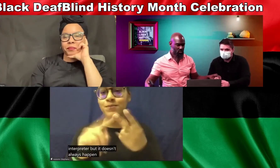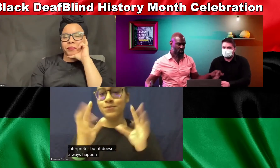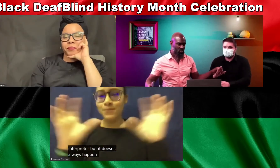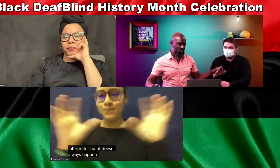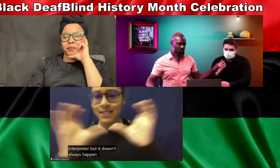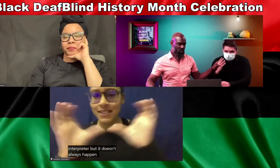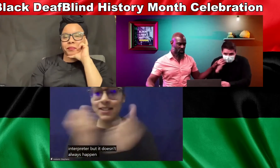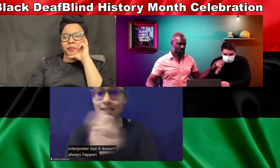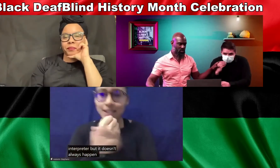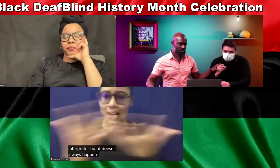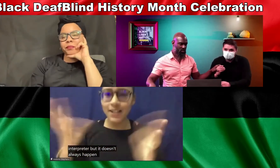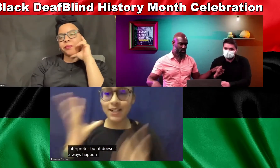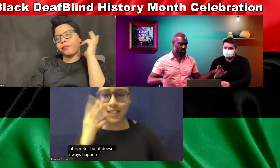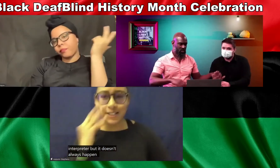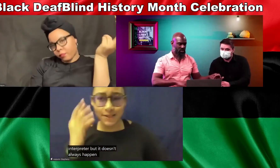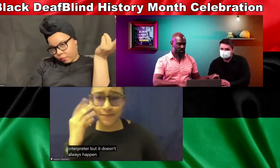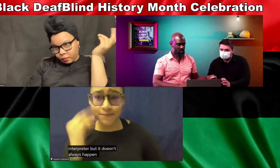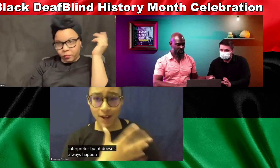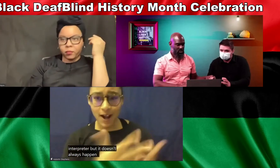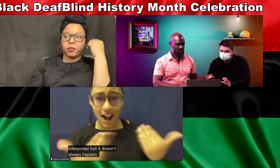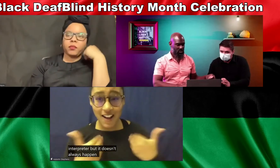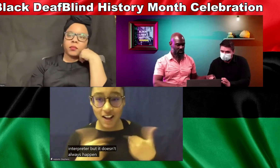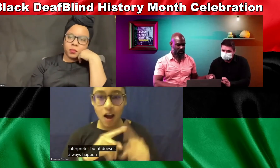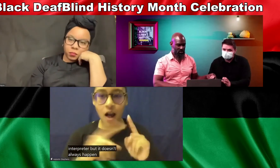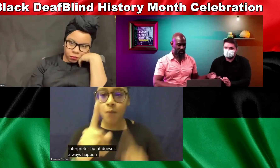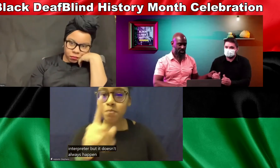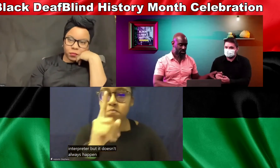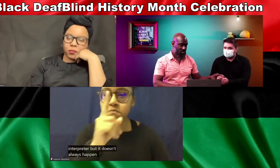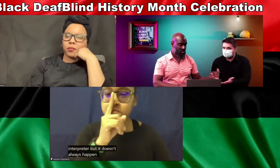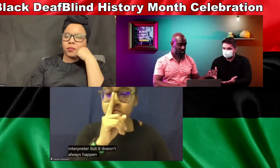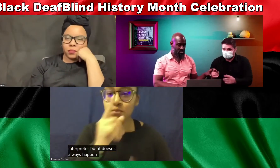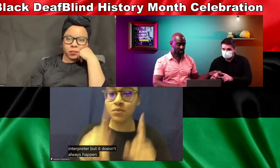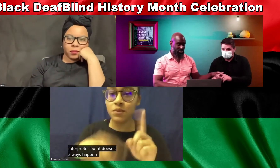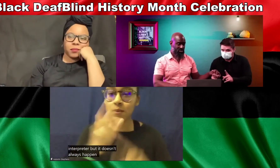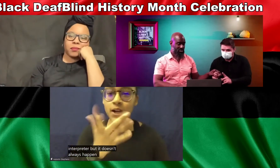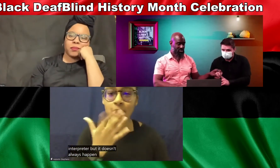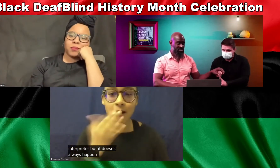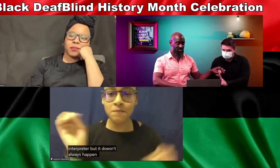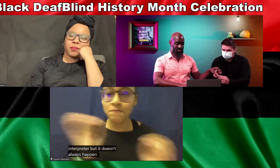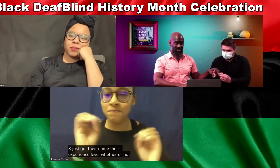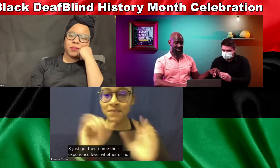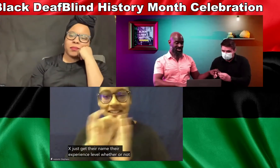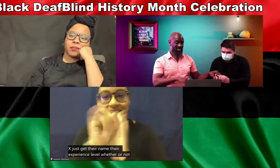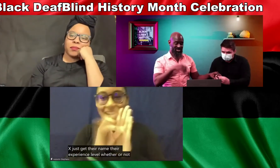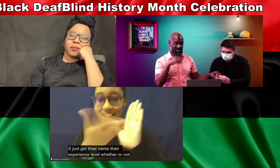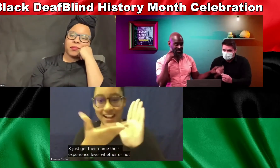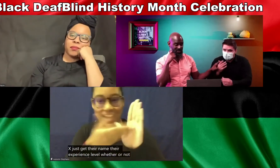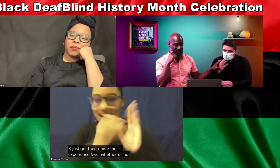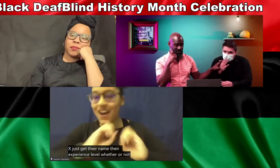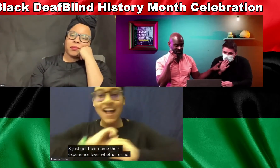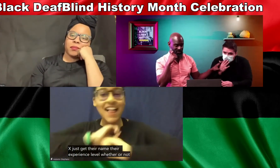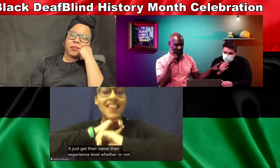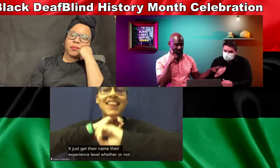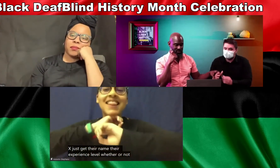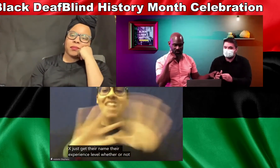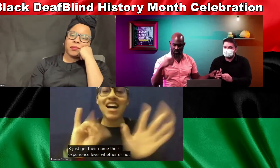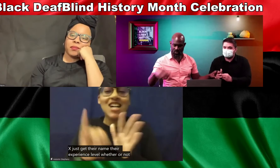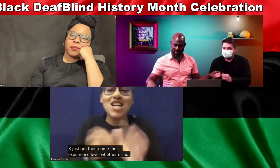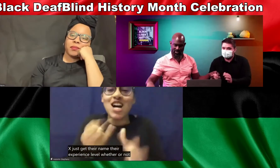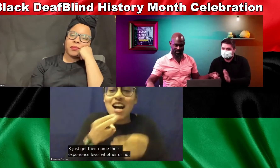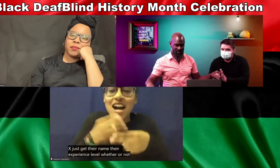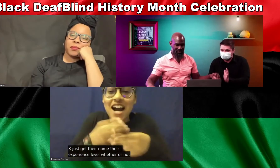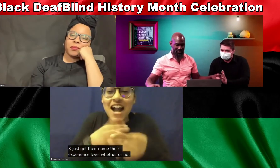Sometimes just get their name, their experience level, whether or not they have certification, but it won't actually tell me how